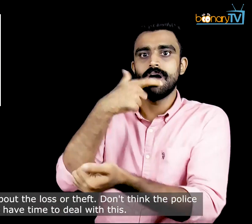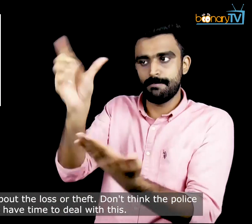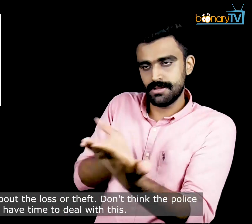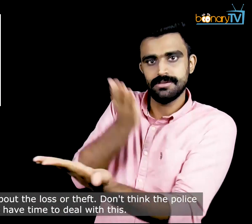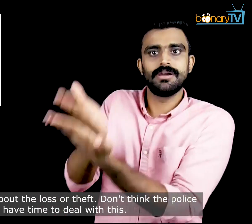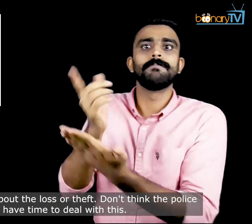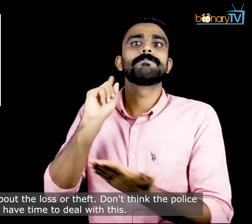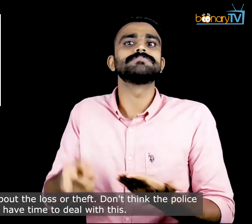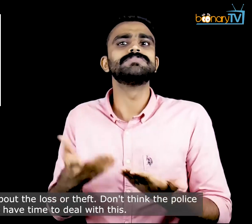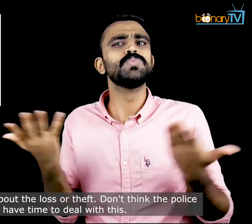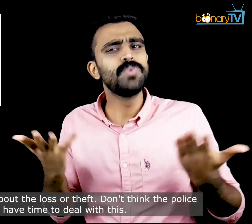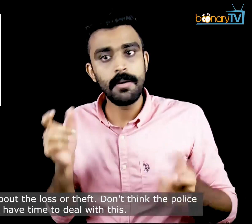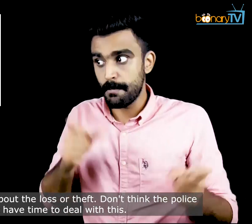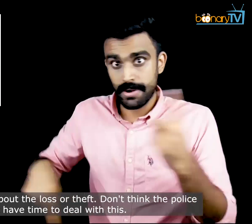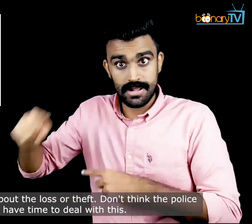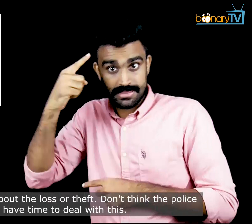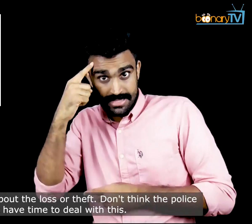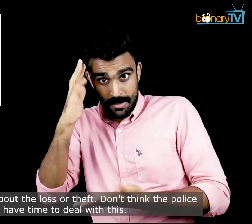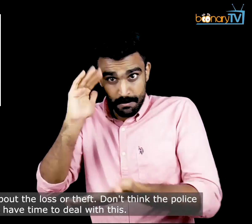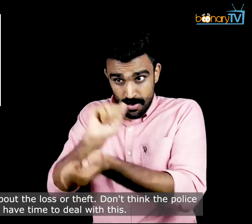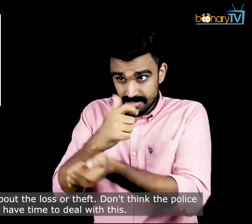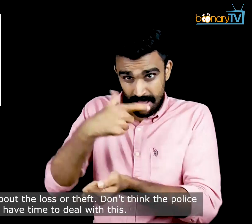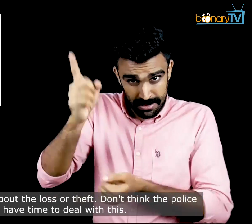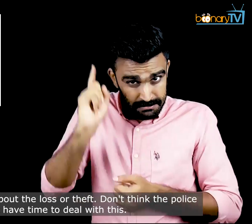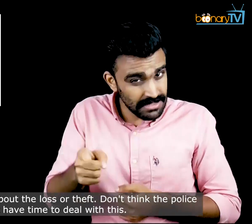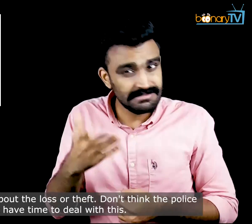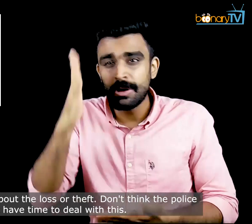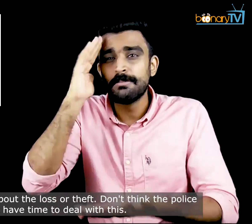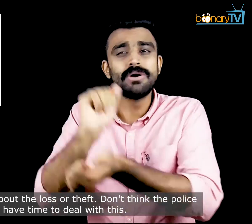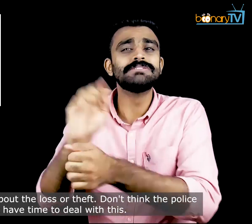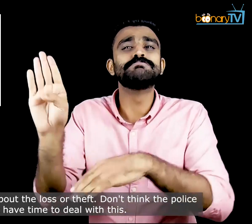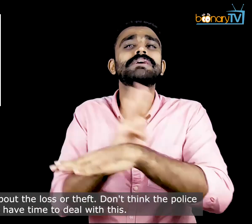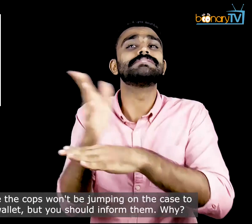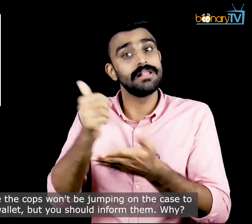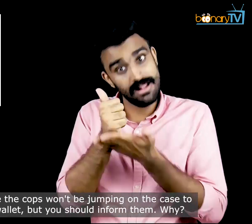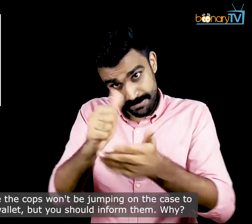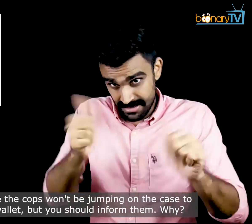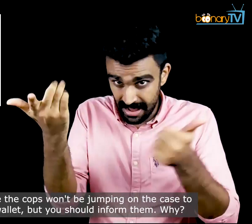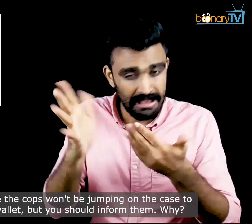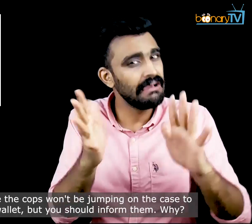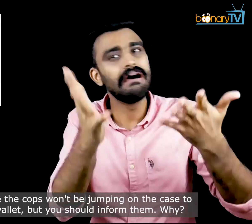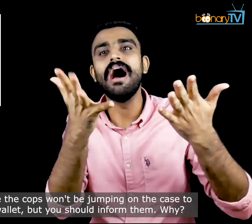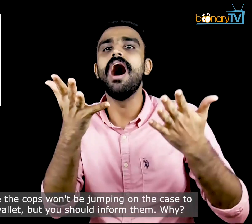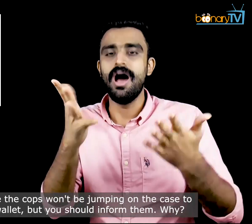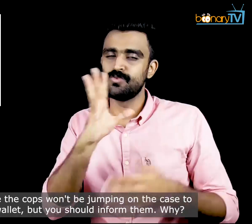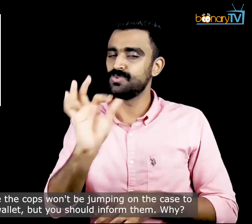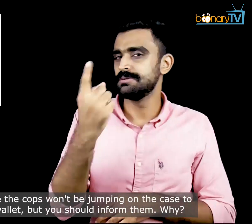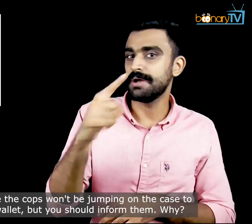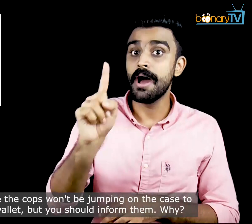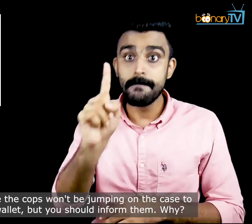theft. Don't think the police won't have time to deal with this. It's true that maybe the cops won't